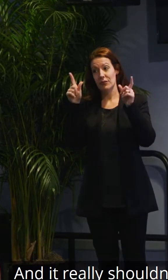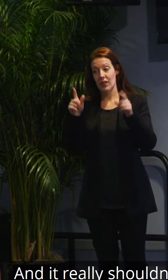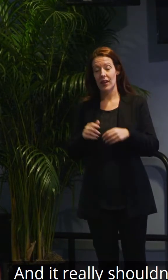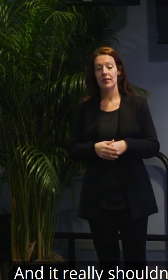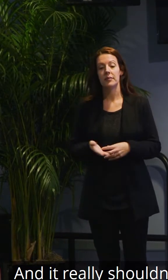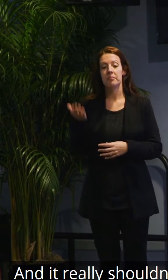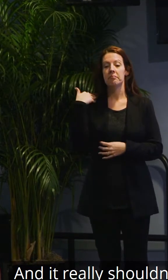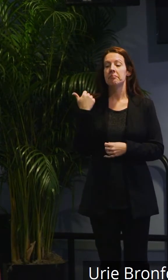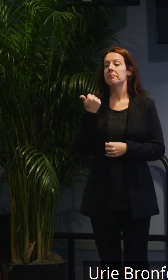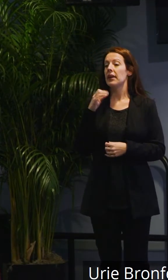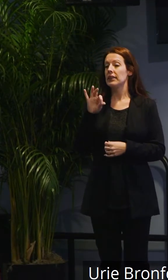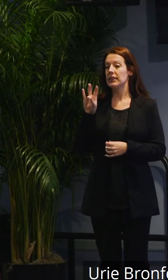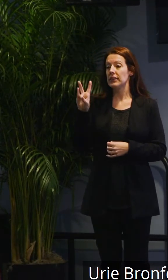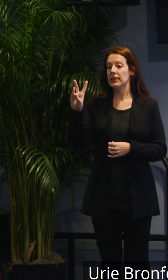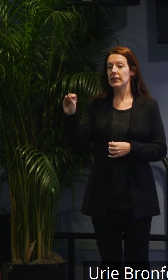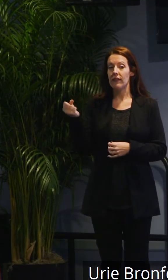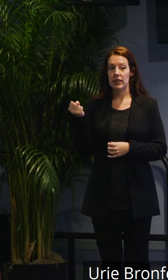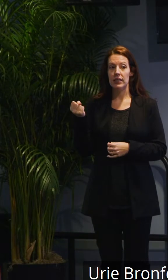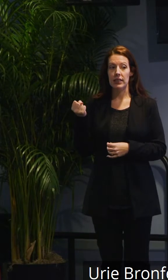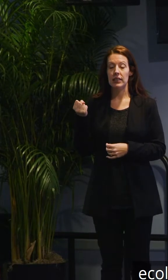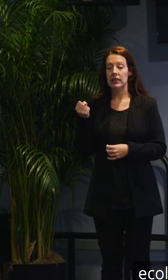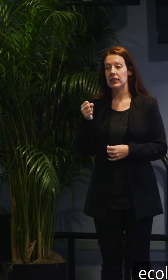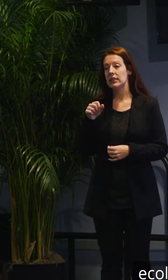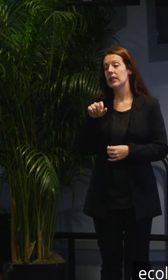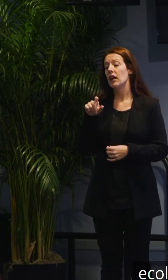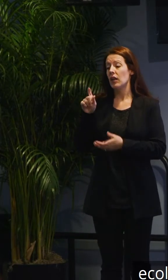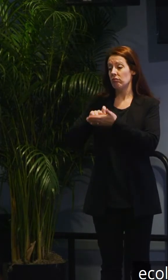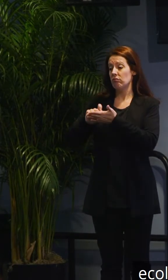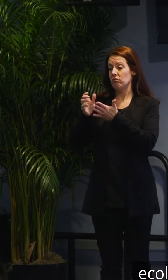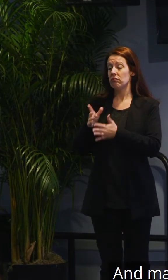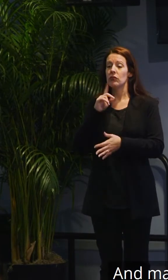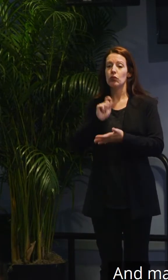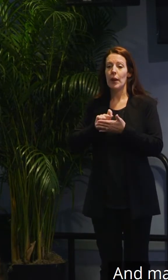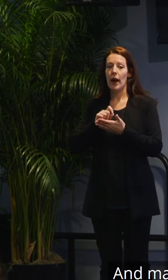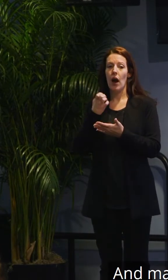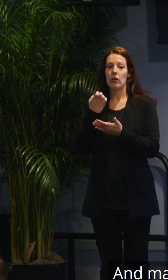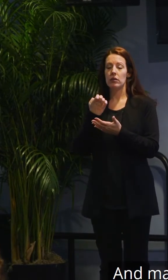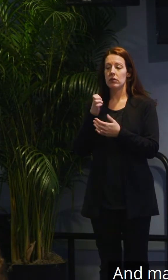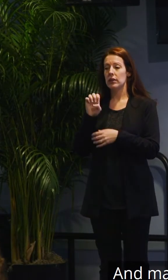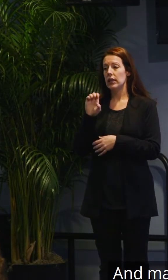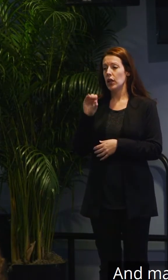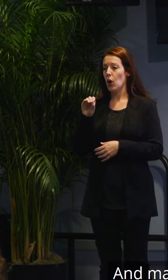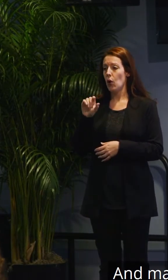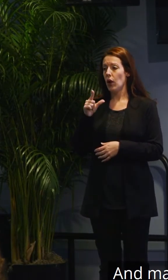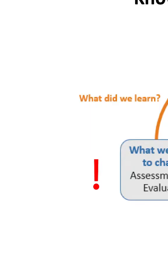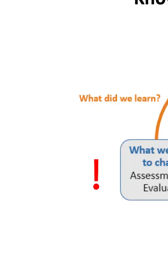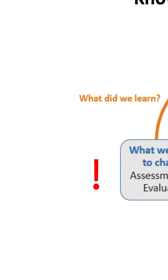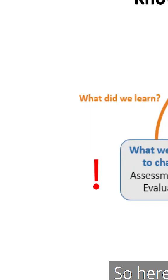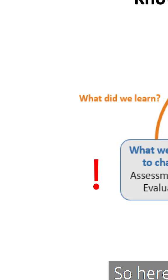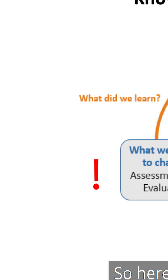back in the 1970s, Yuri Bronfenbrenner was writing about ecological systems theory and making this very case for